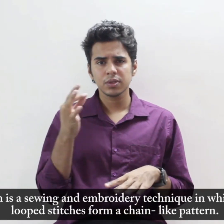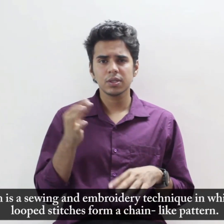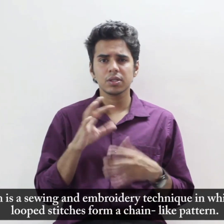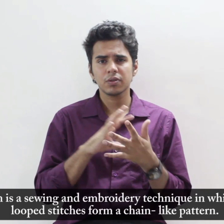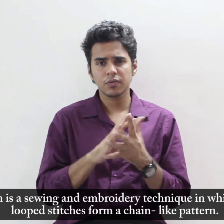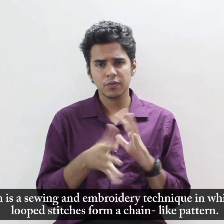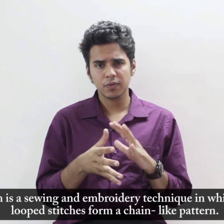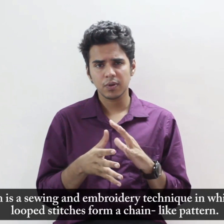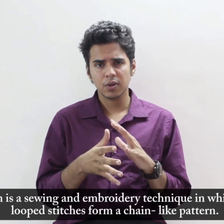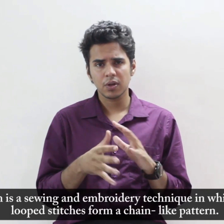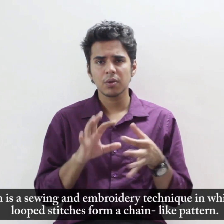pattern.